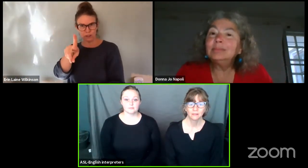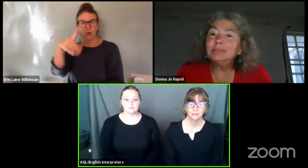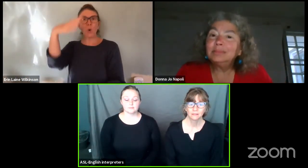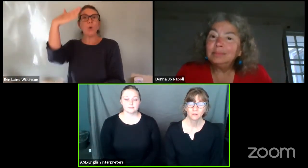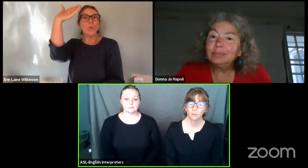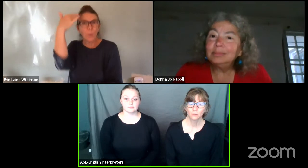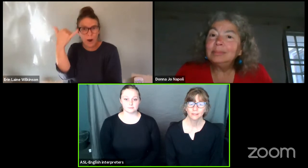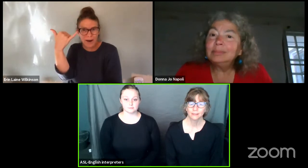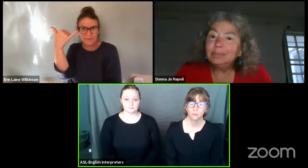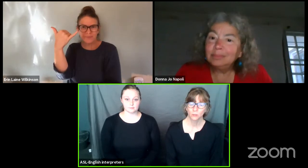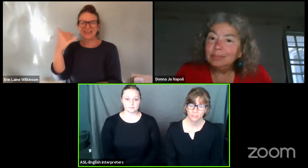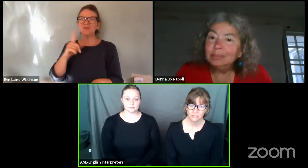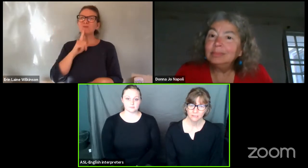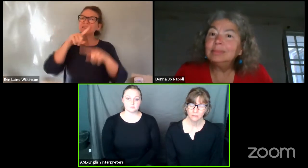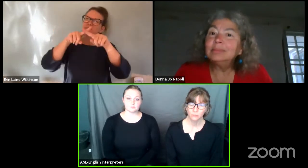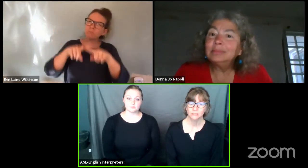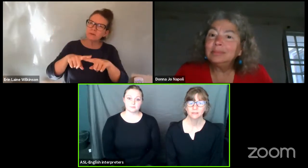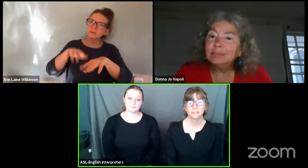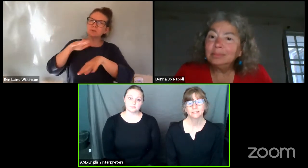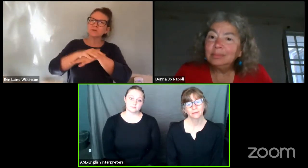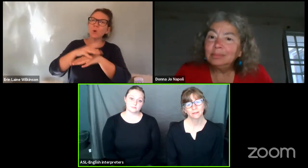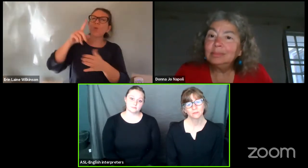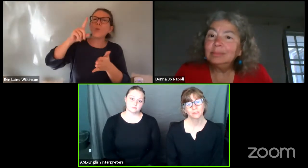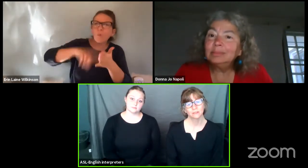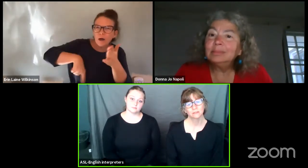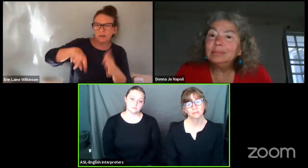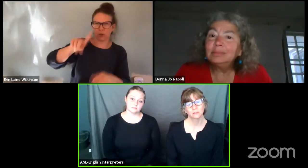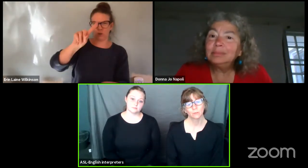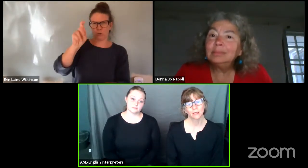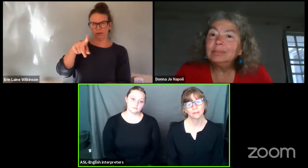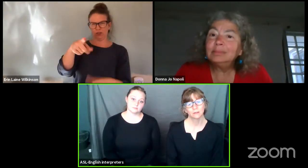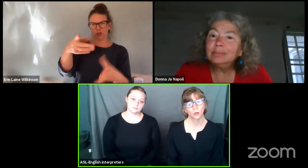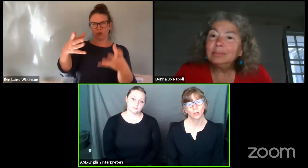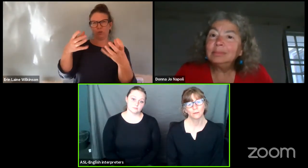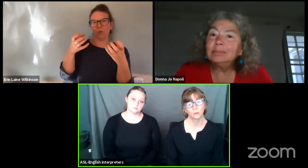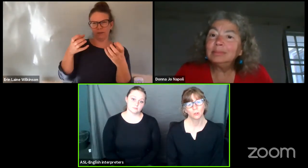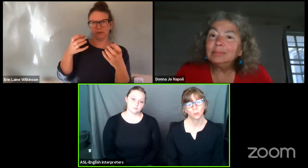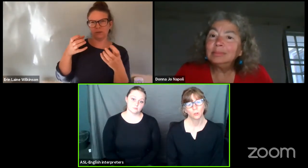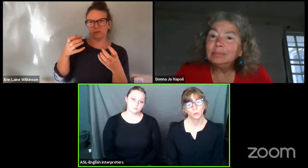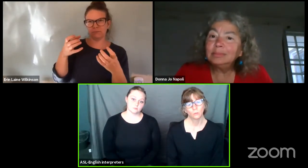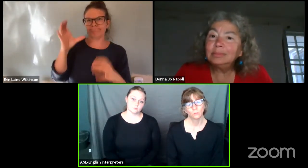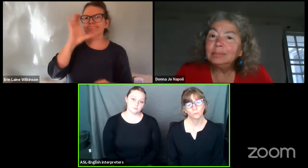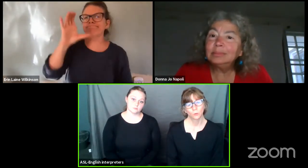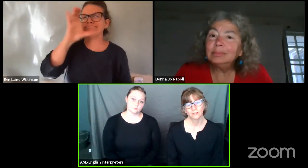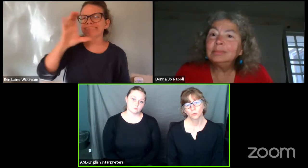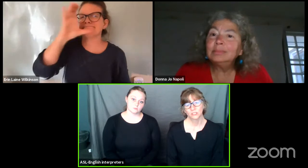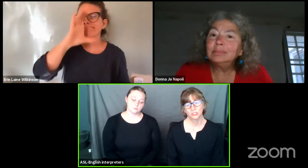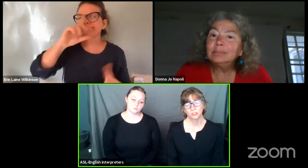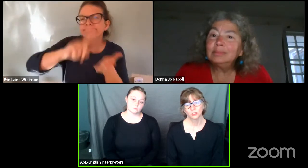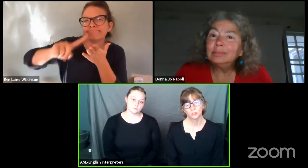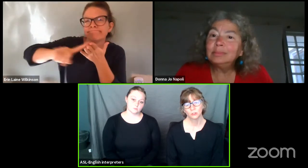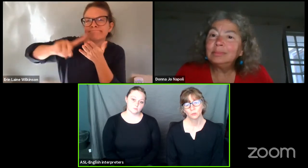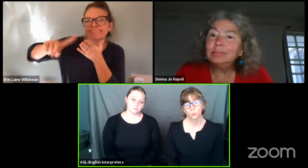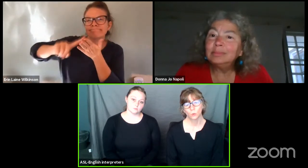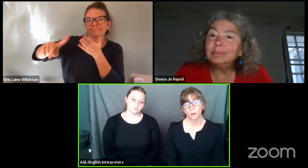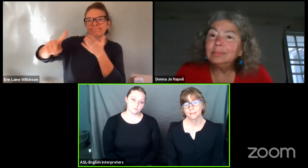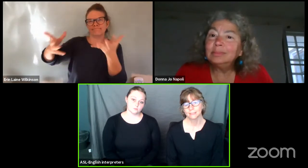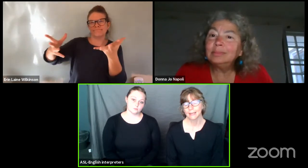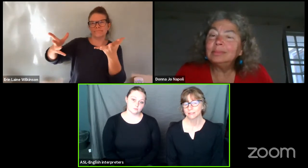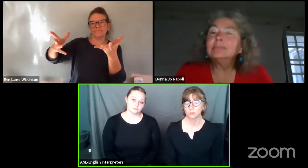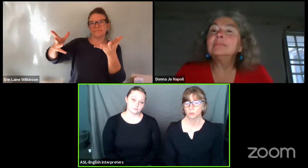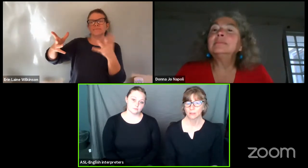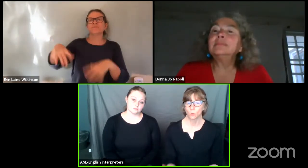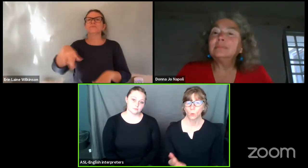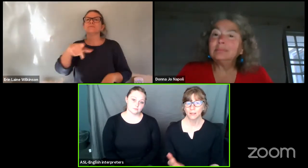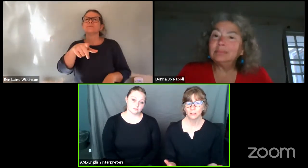I think that's a complicated question, and the reason I say that is because it's dependent on what question you want